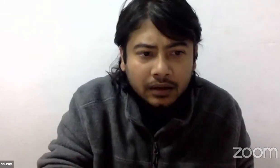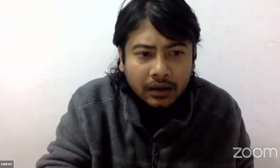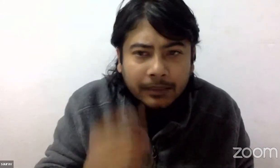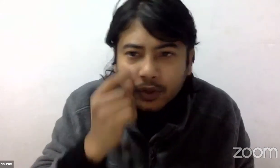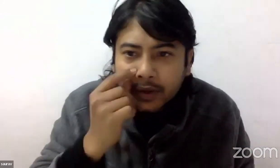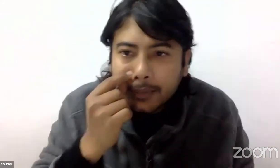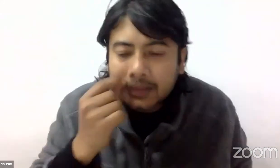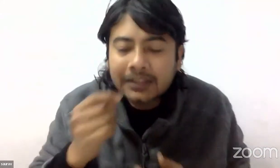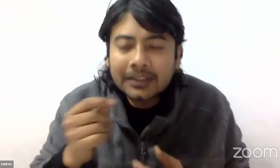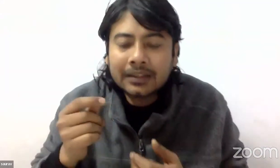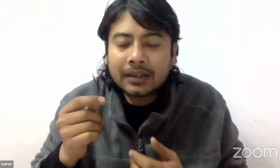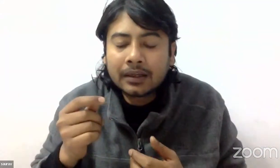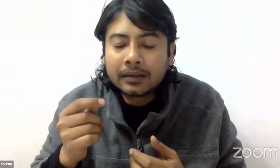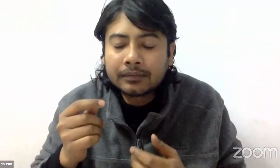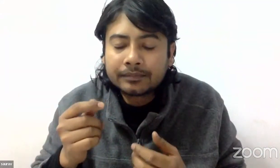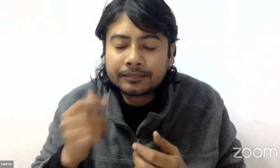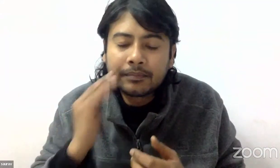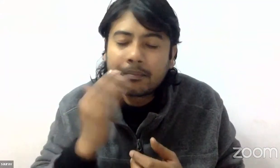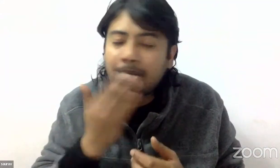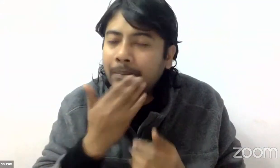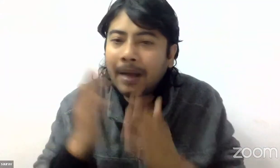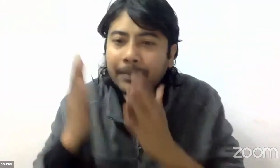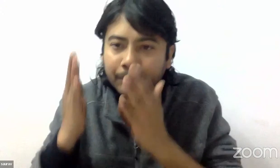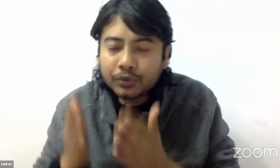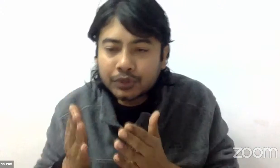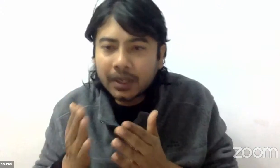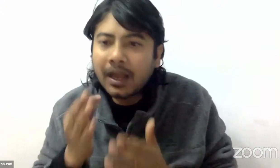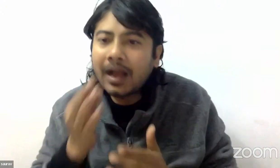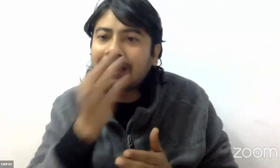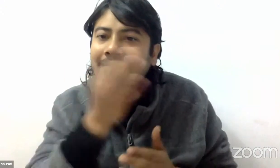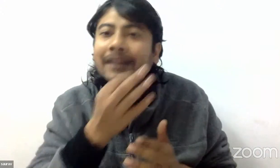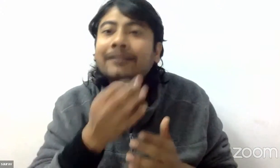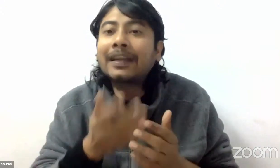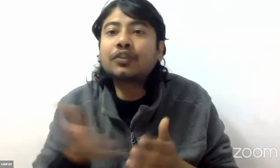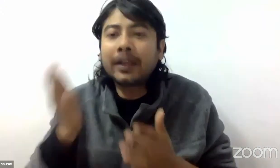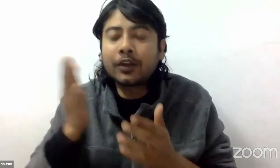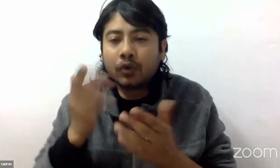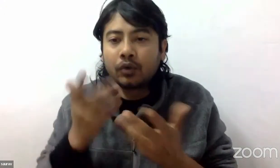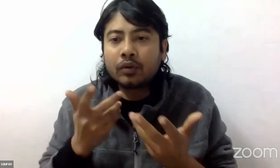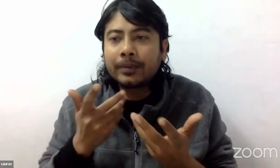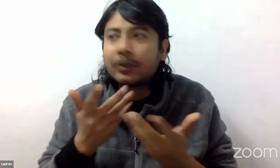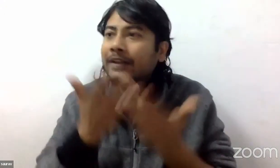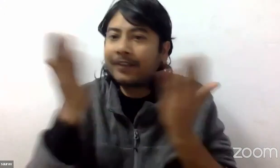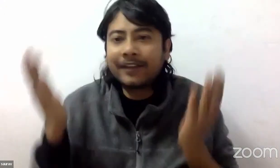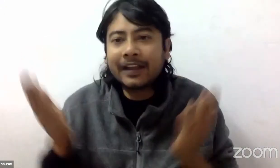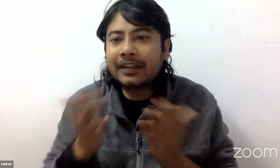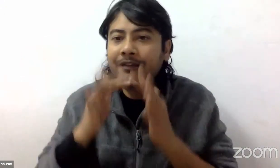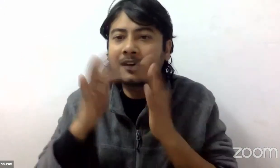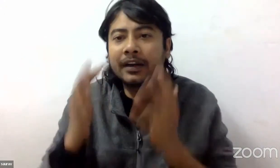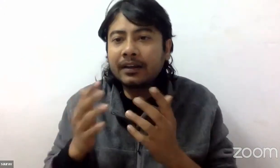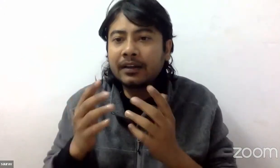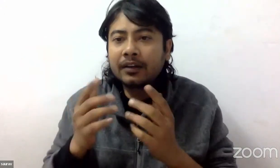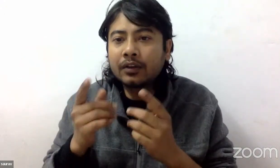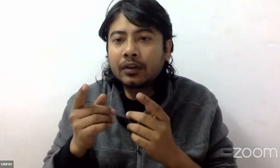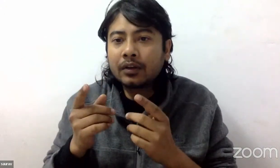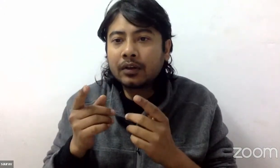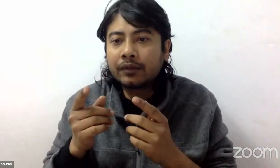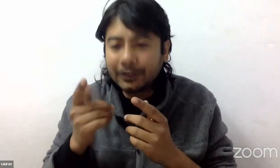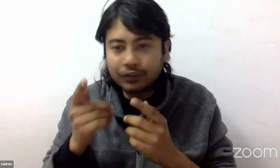I'm sorry, Mataji. Pap Purusha asked that where should I go? No, because everywhere in the Where world, should I hide? where should I